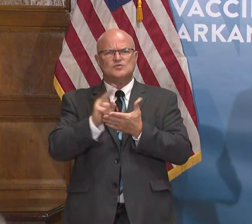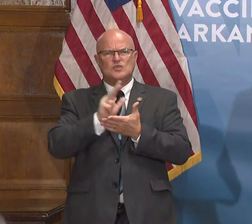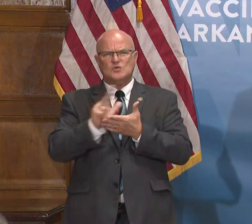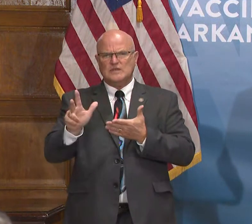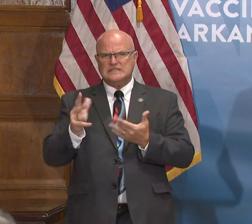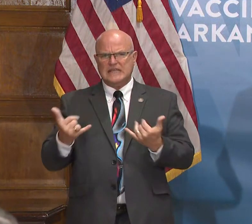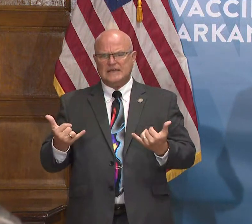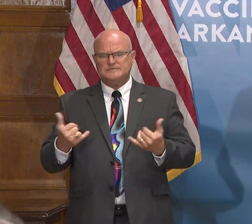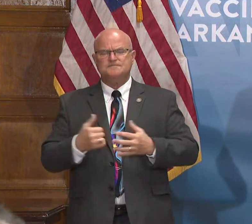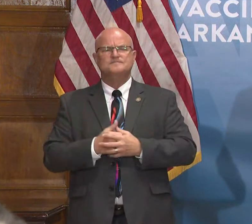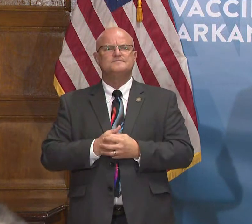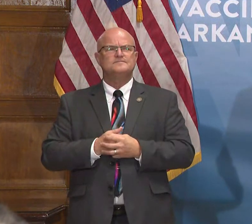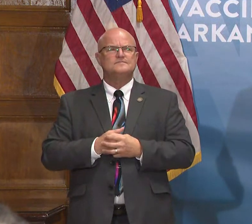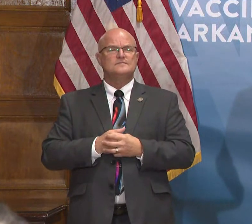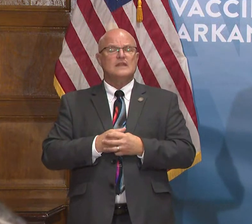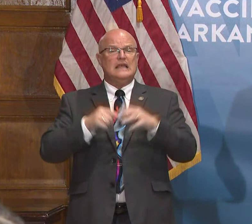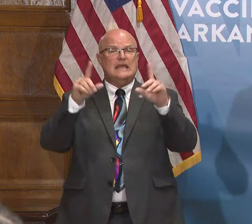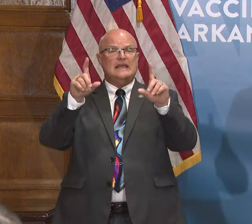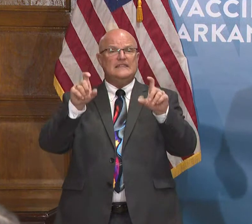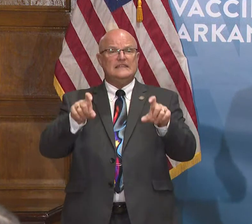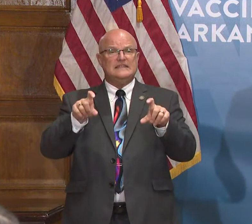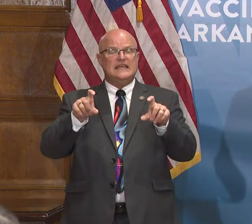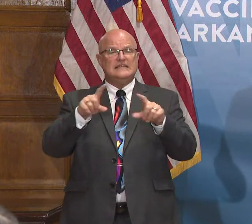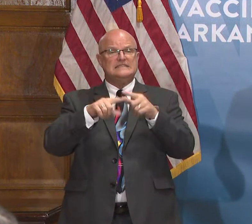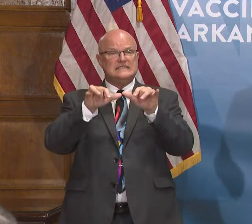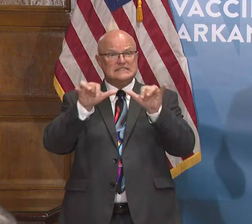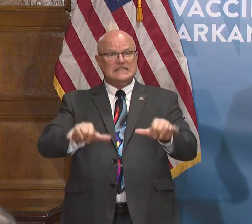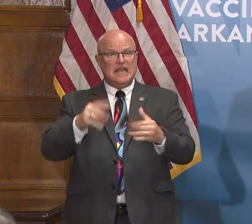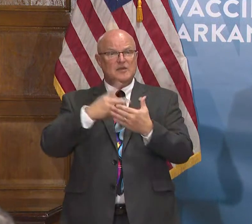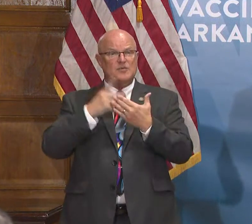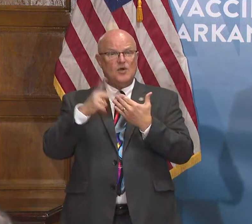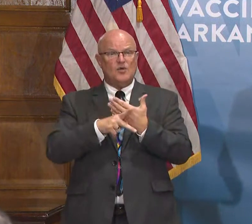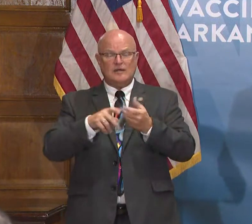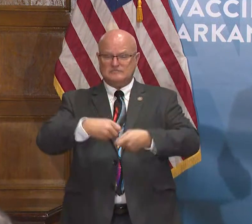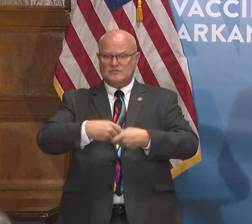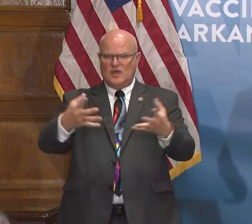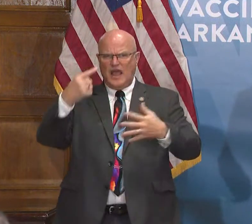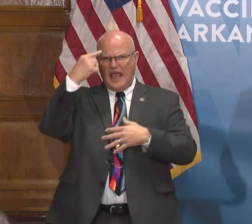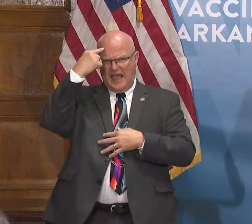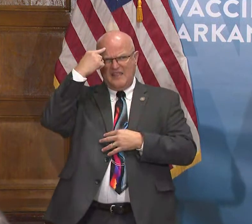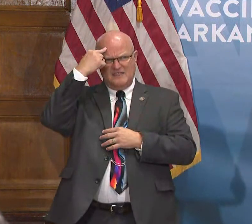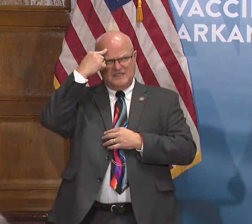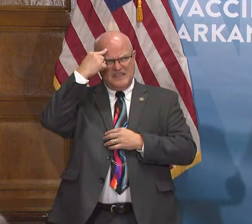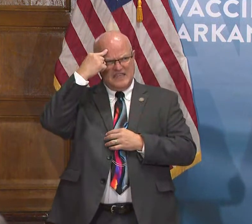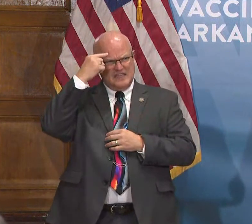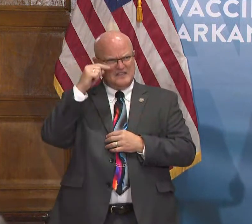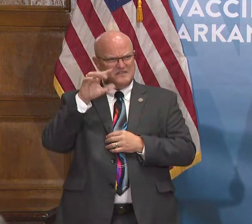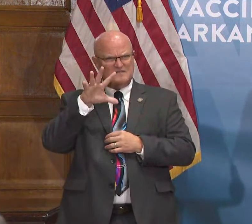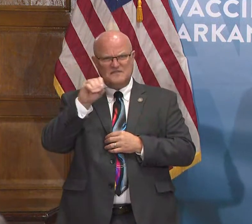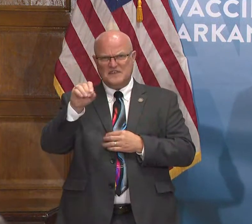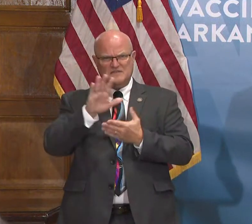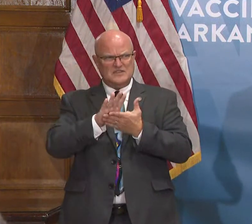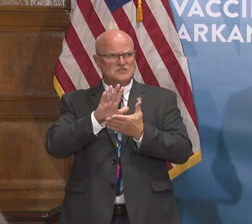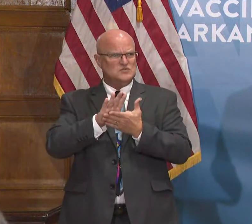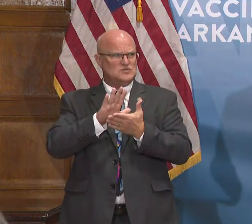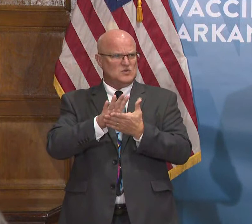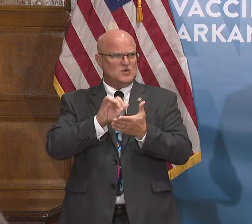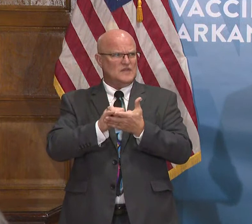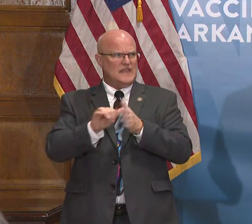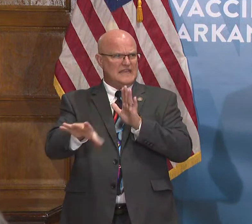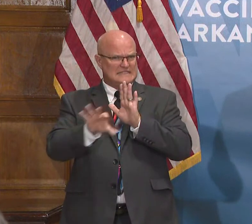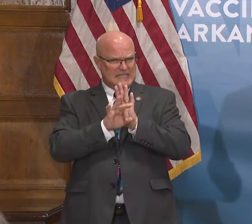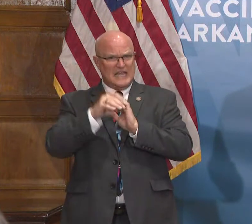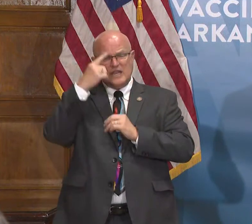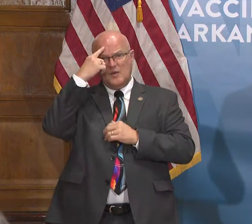I believe? The Test to Stay program has rolled out, I believe it's 50 schools that have signed